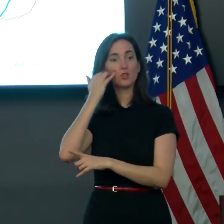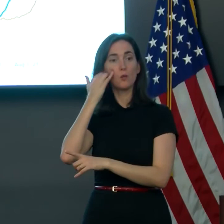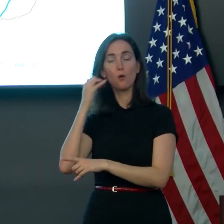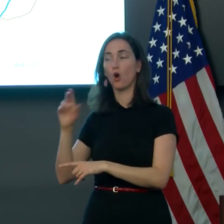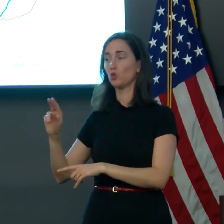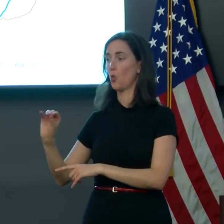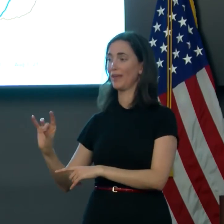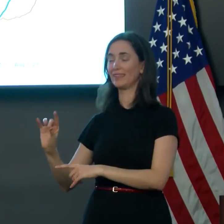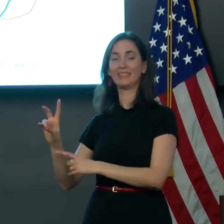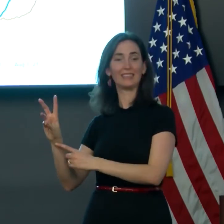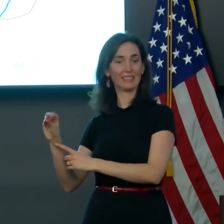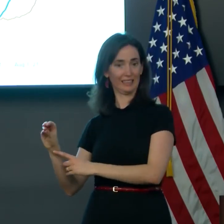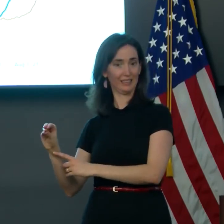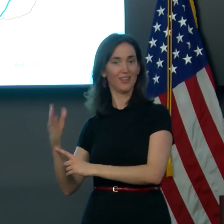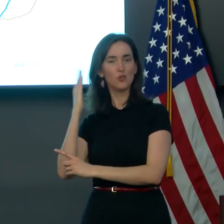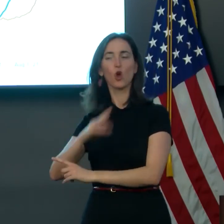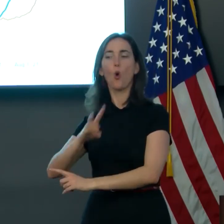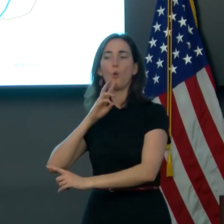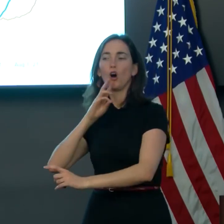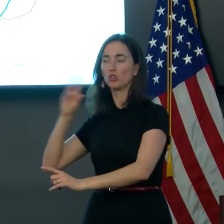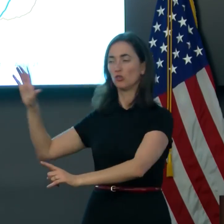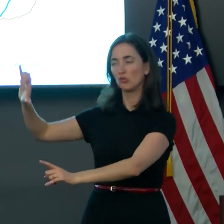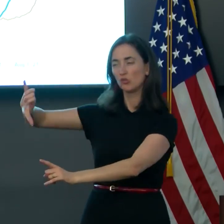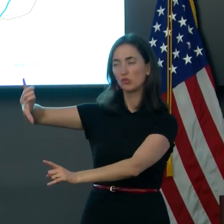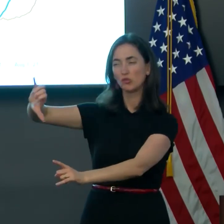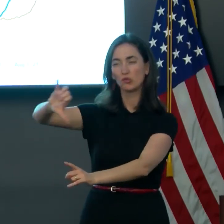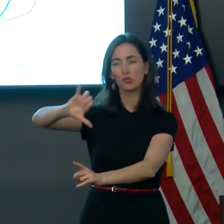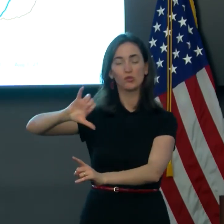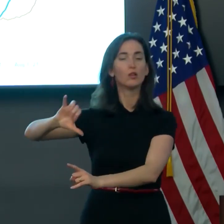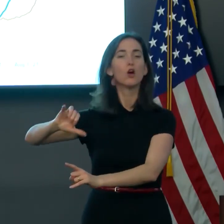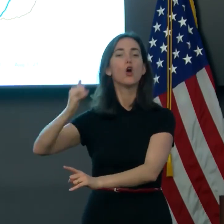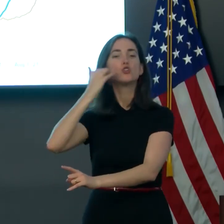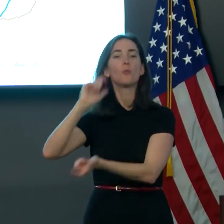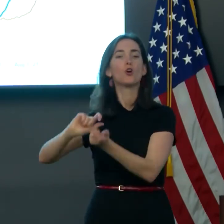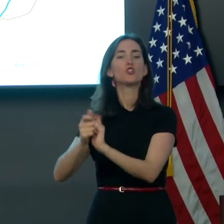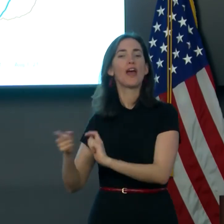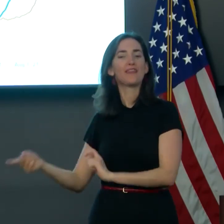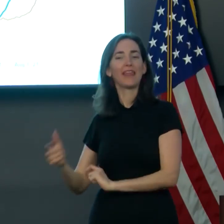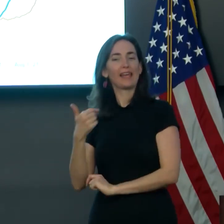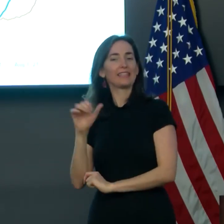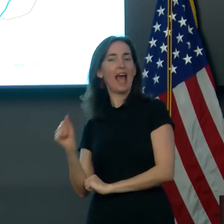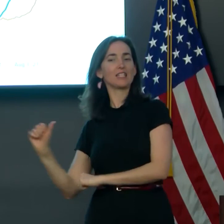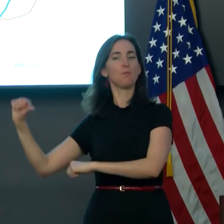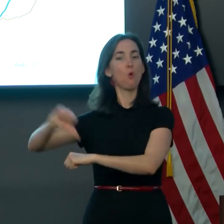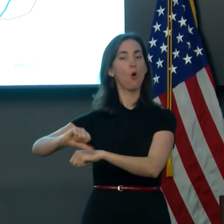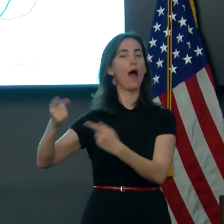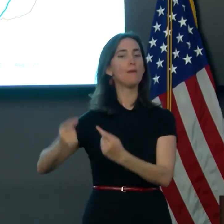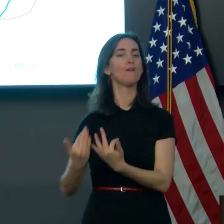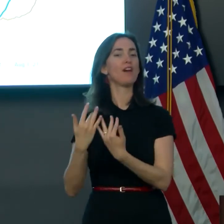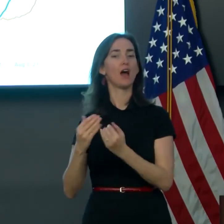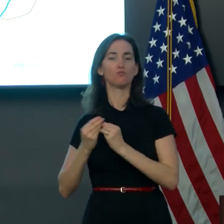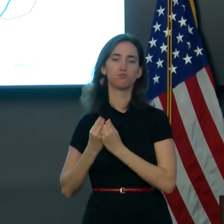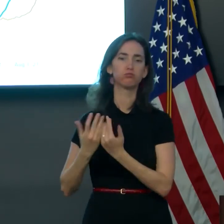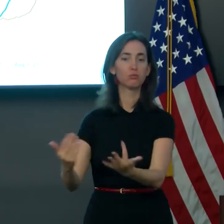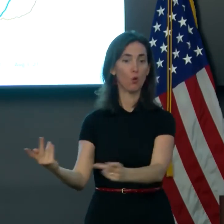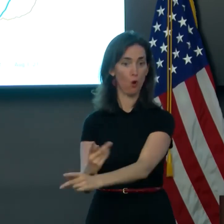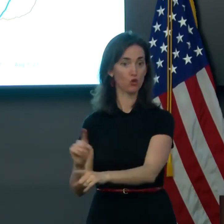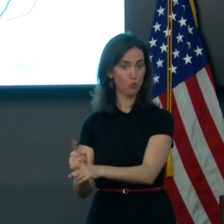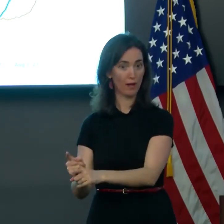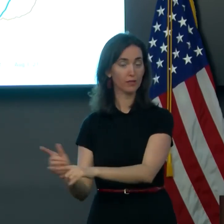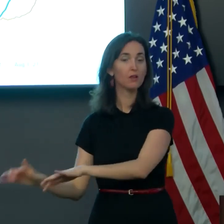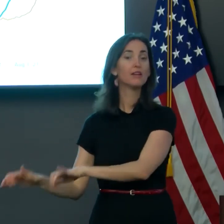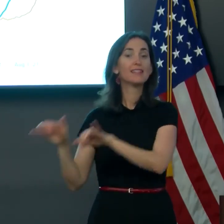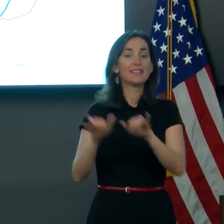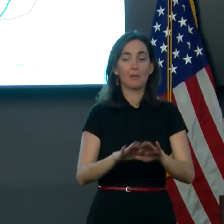UH-60, rather than dumping water on the fire, dump diesel. That's the sort of equivalent we have here. And so I